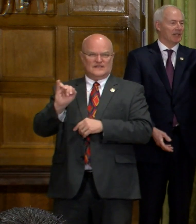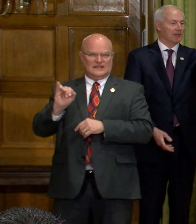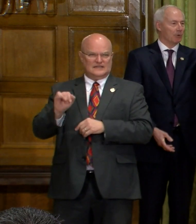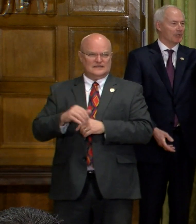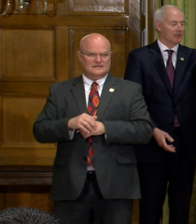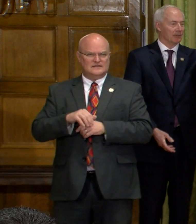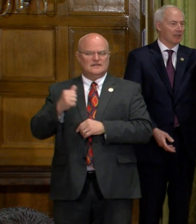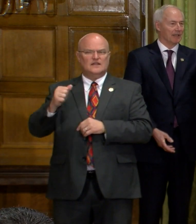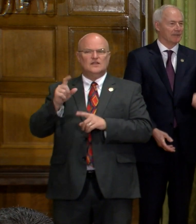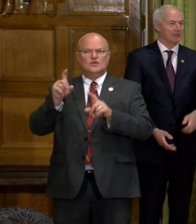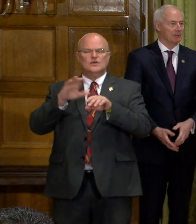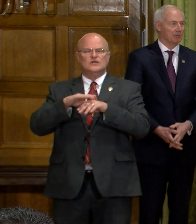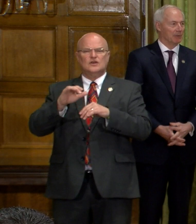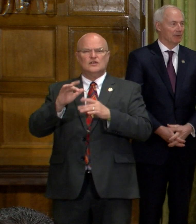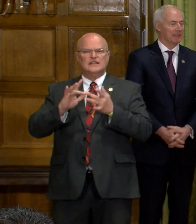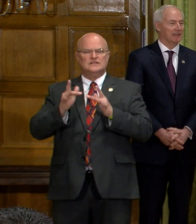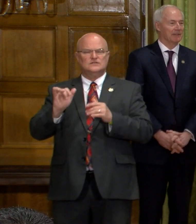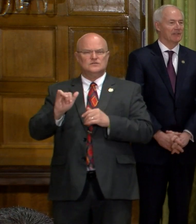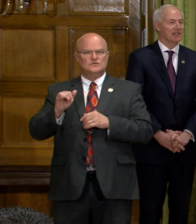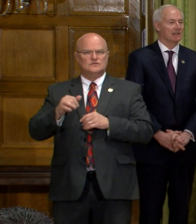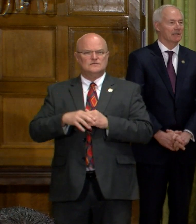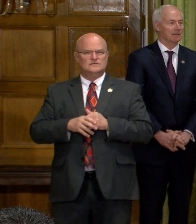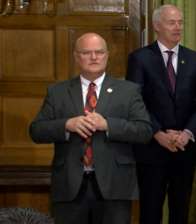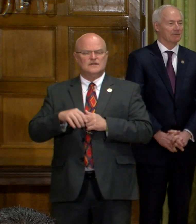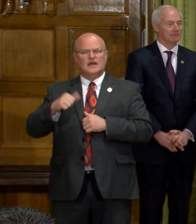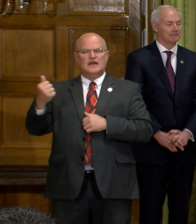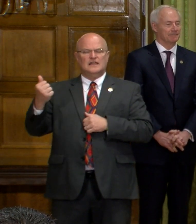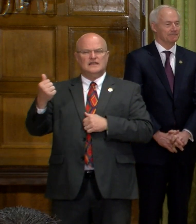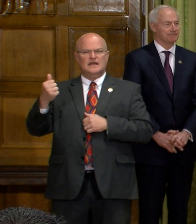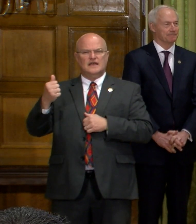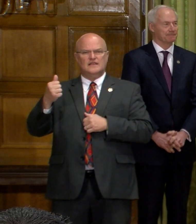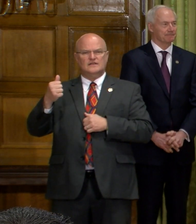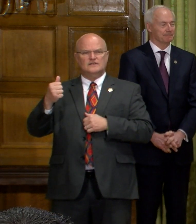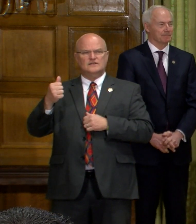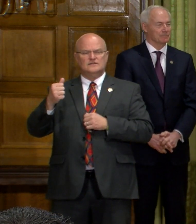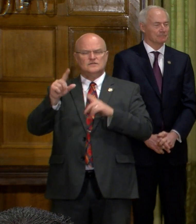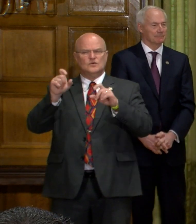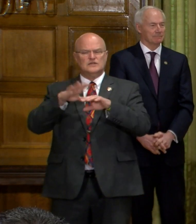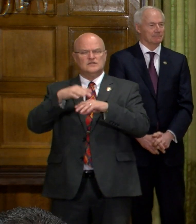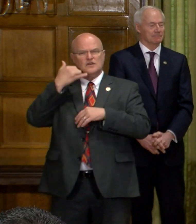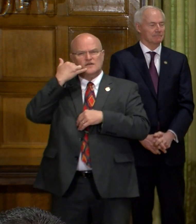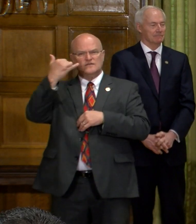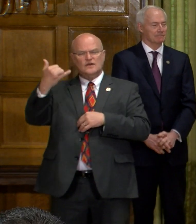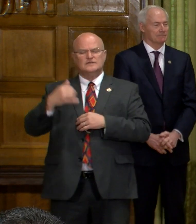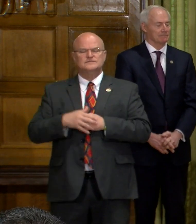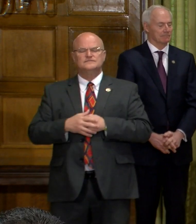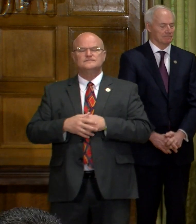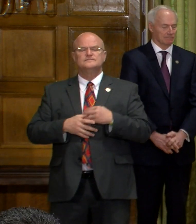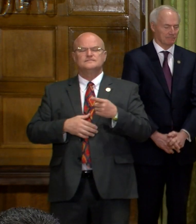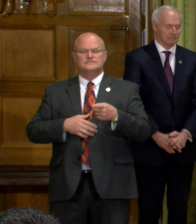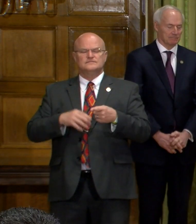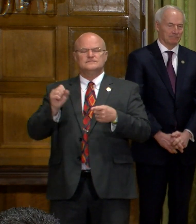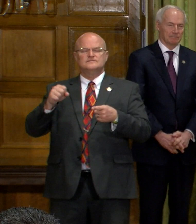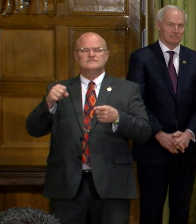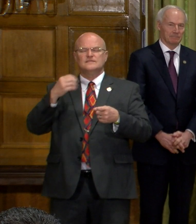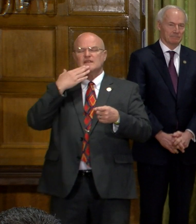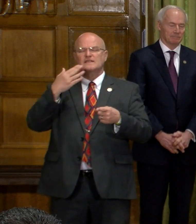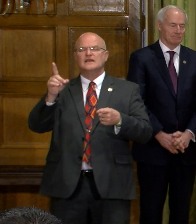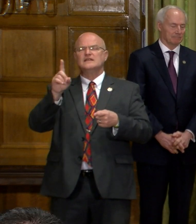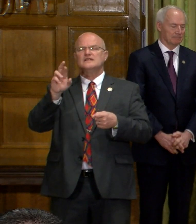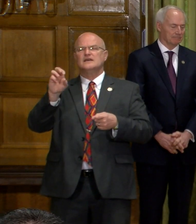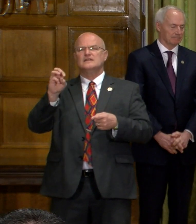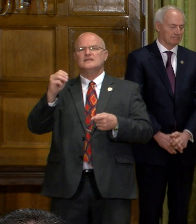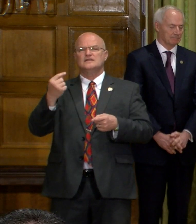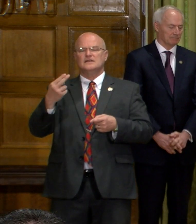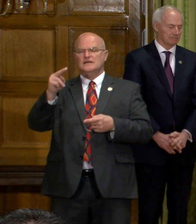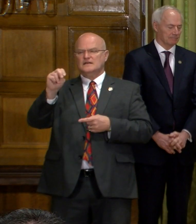I think you have another question online too, remotely. Yes, there was another remote question. Yes. Thank you, Dr. Smith.